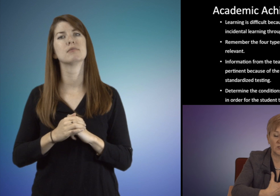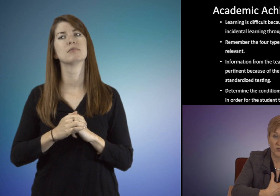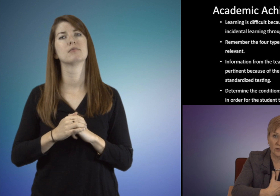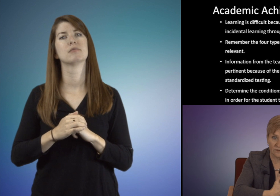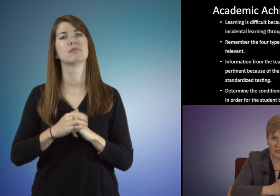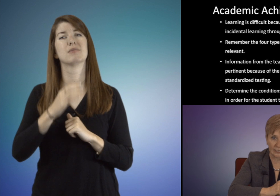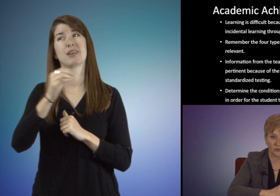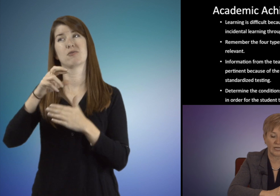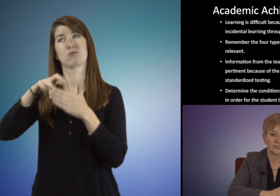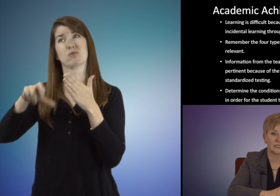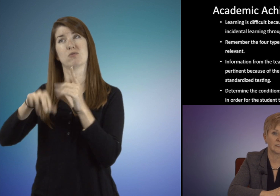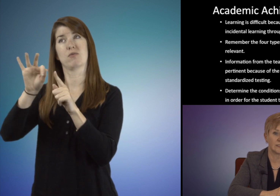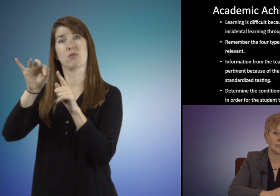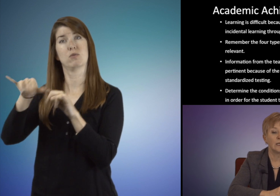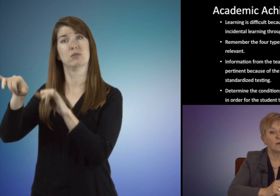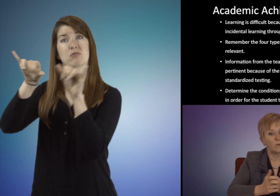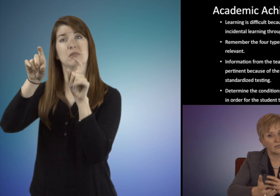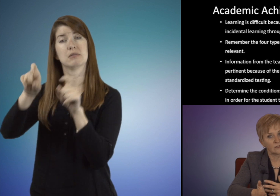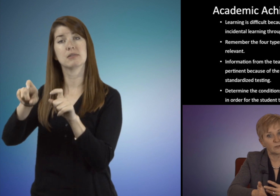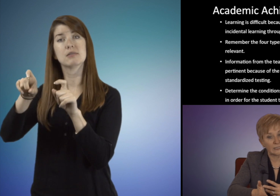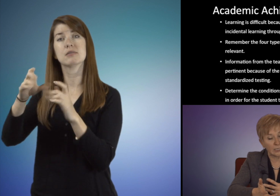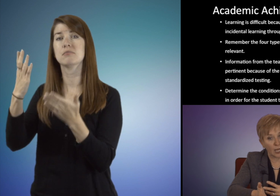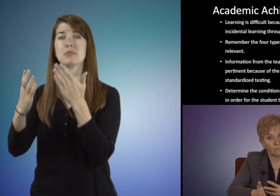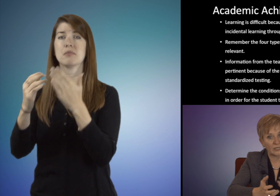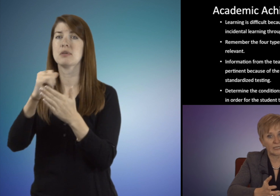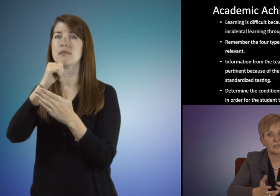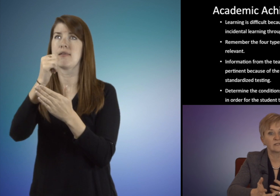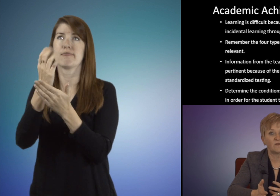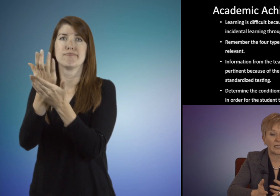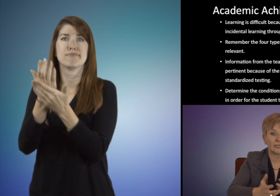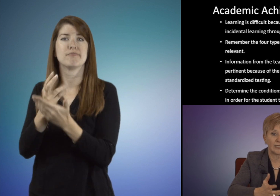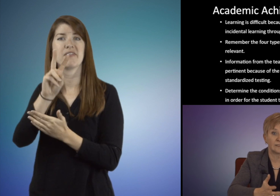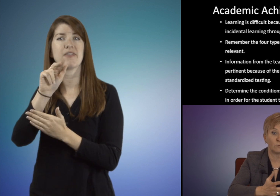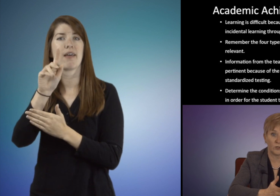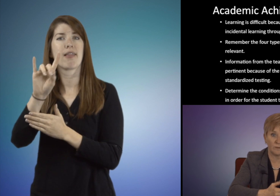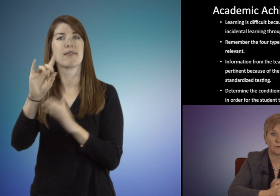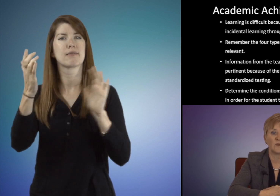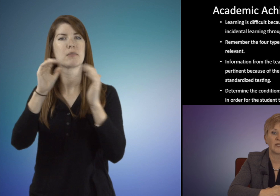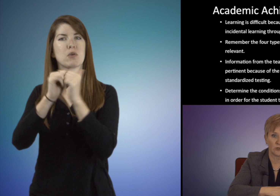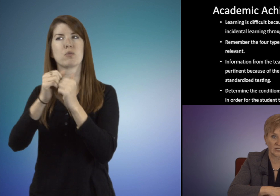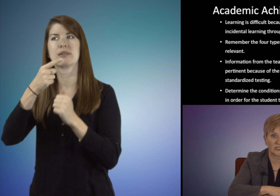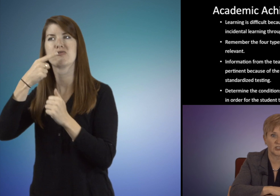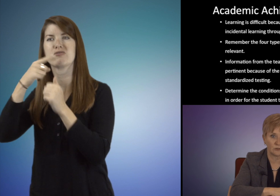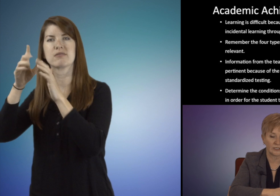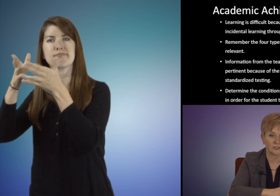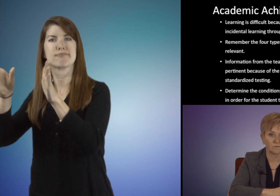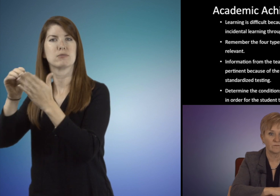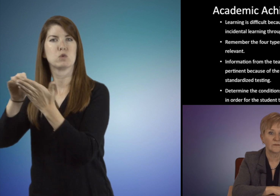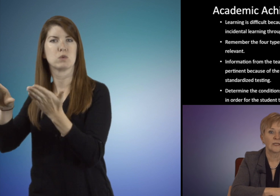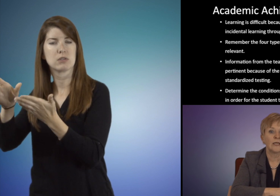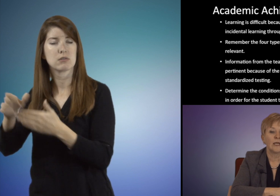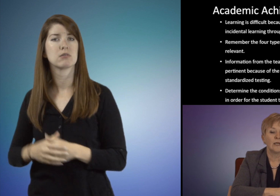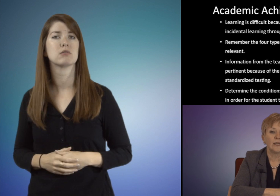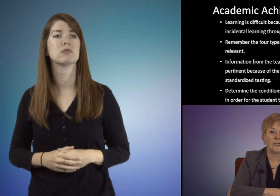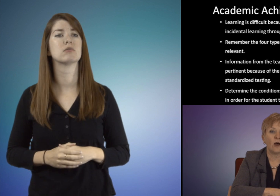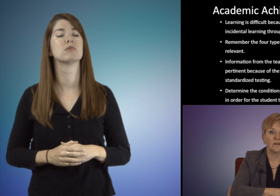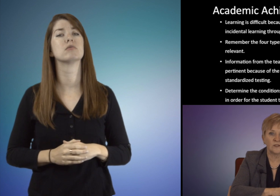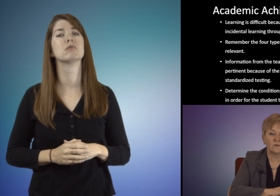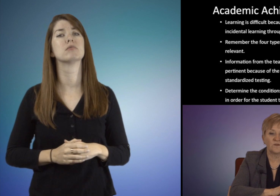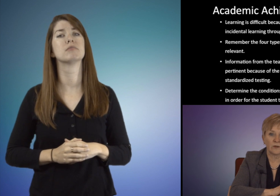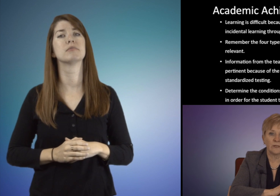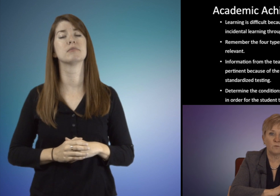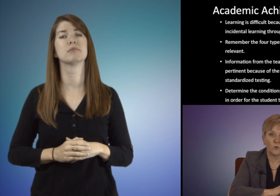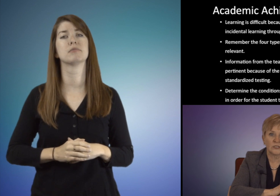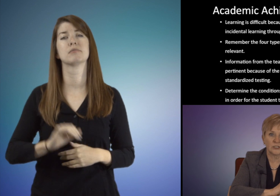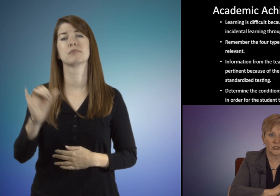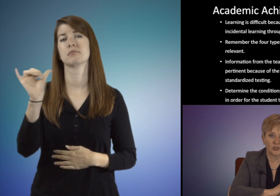the results of standardized testing possibly not being as valid as it would be with a hearing student. It also